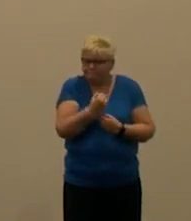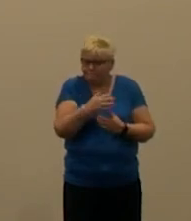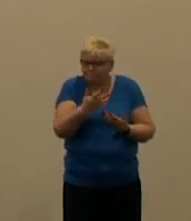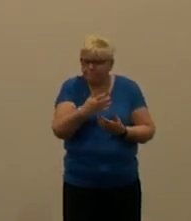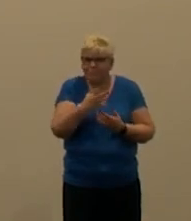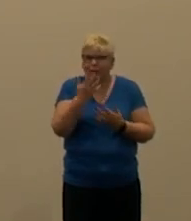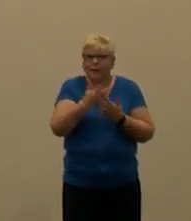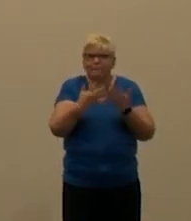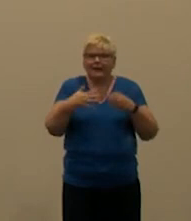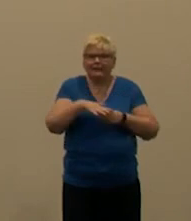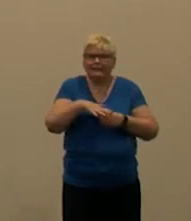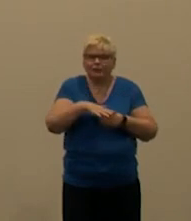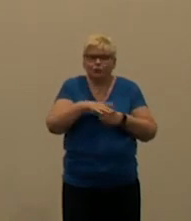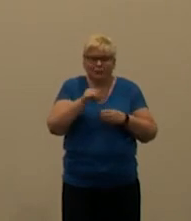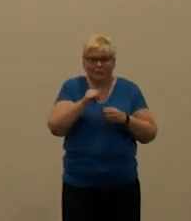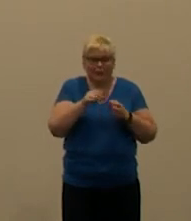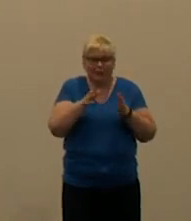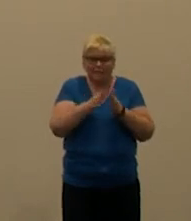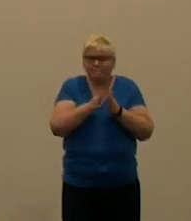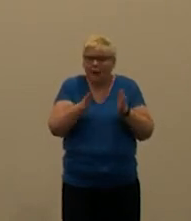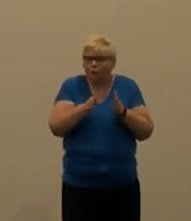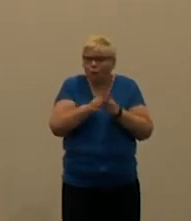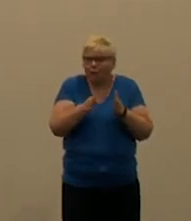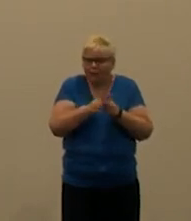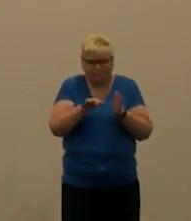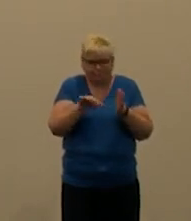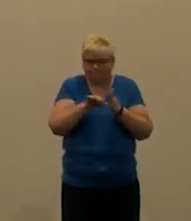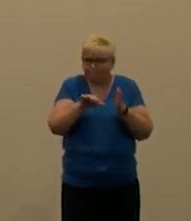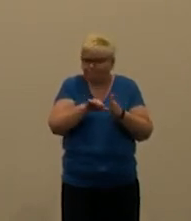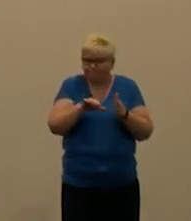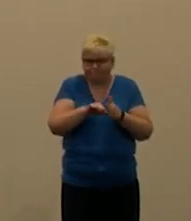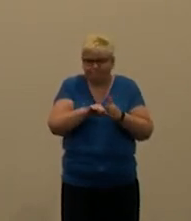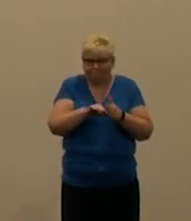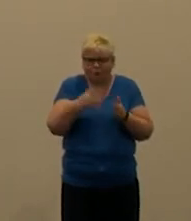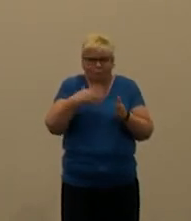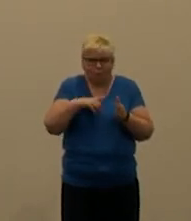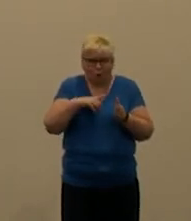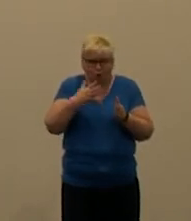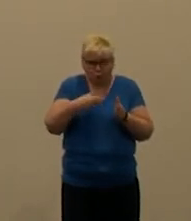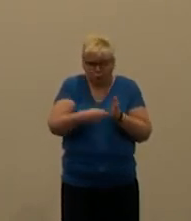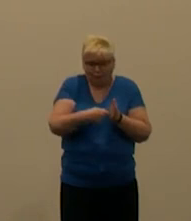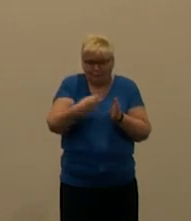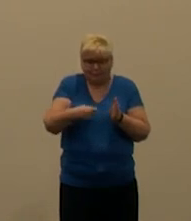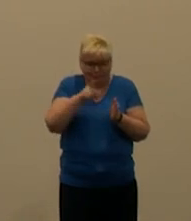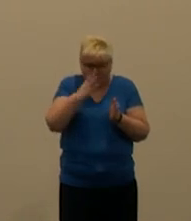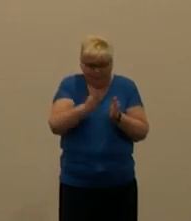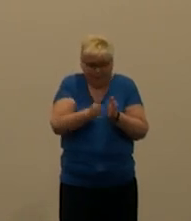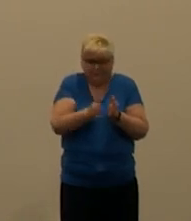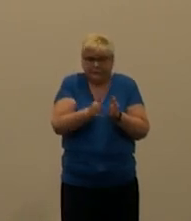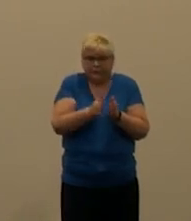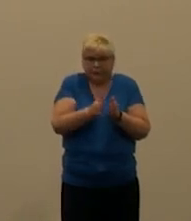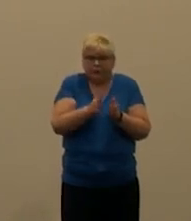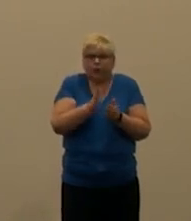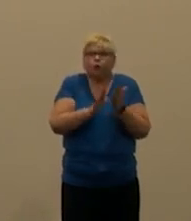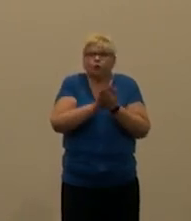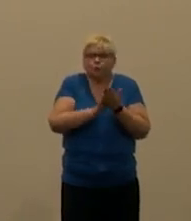in many situations, the bandwidth is really bad because it's expensive. So when you add a new location and you want to pay